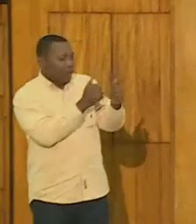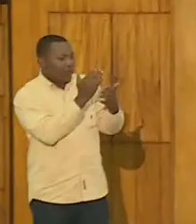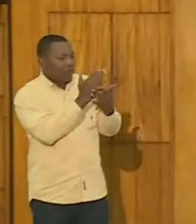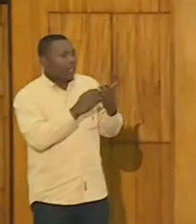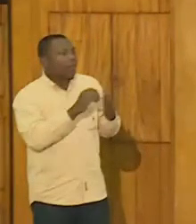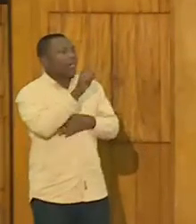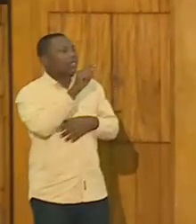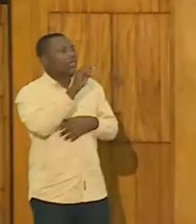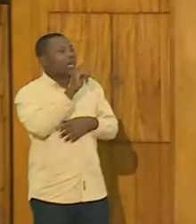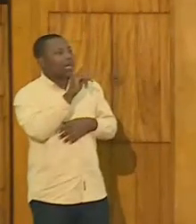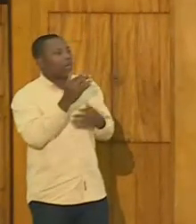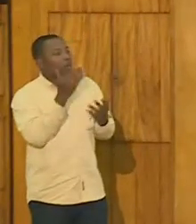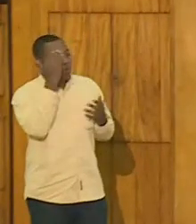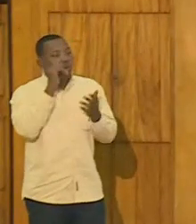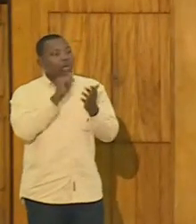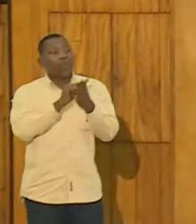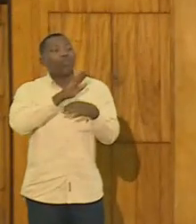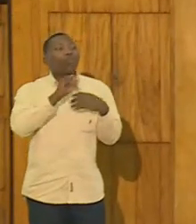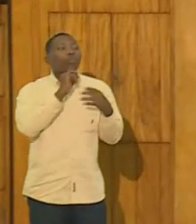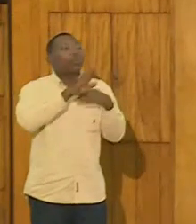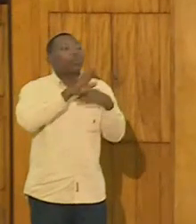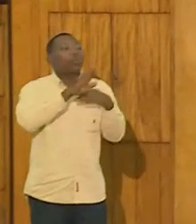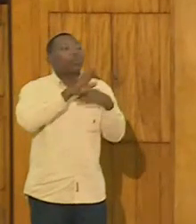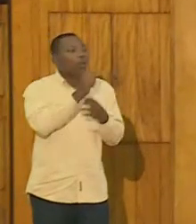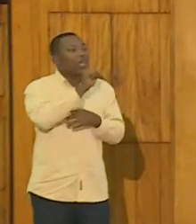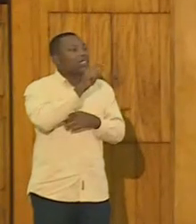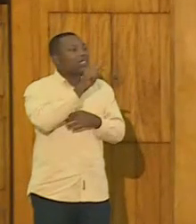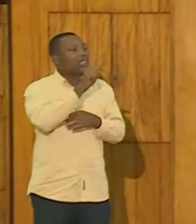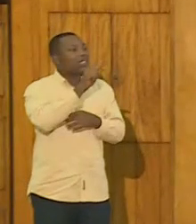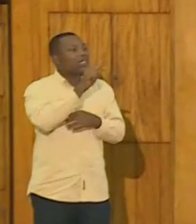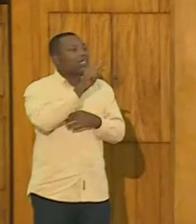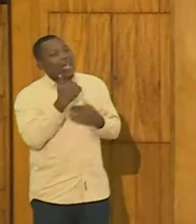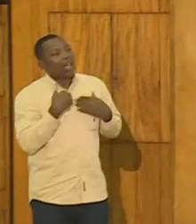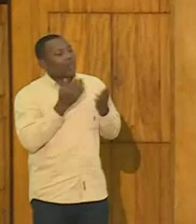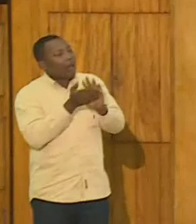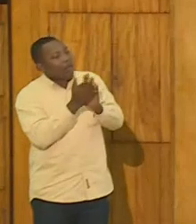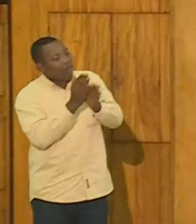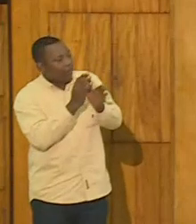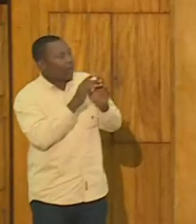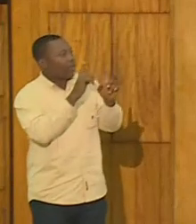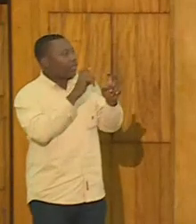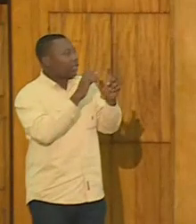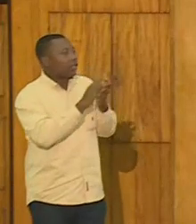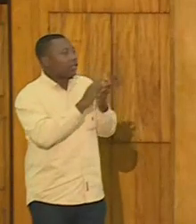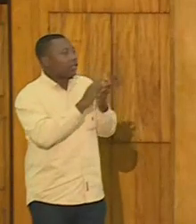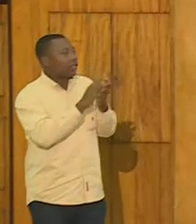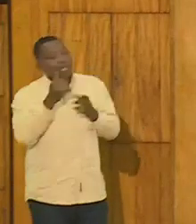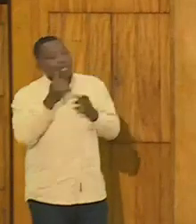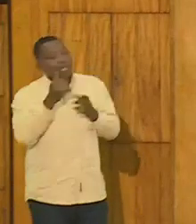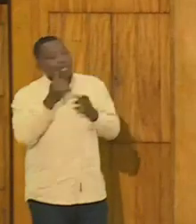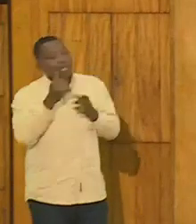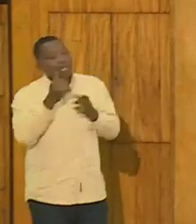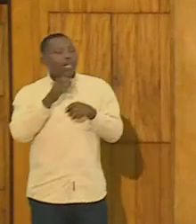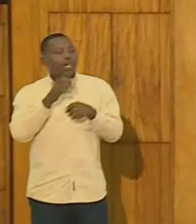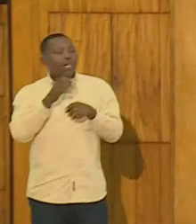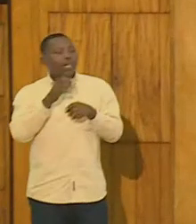has rapid tests. As things like gonorrhea and all of that, those have rapid tests, but FGS doesn't. So it